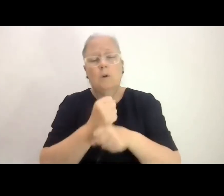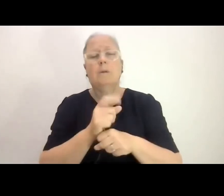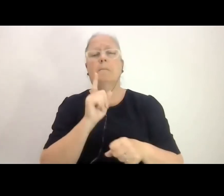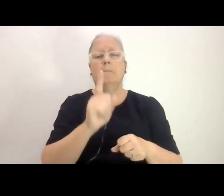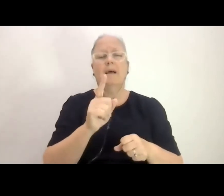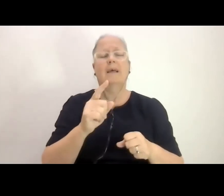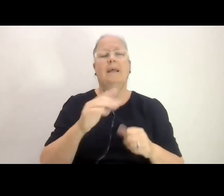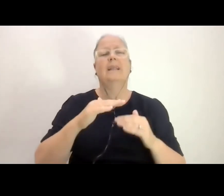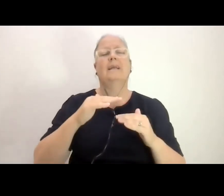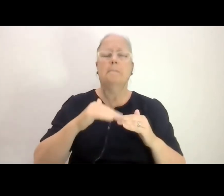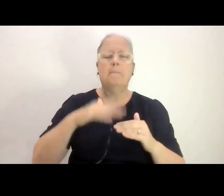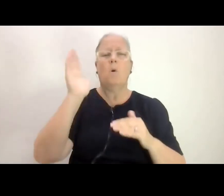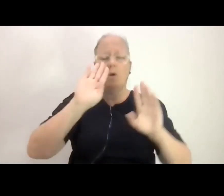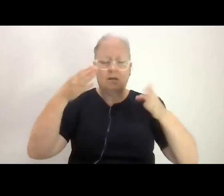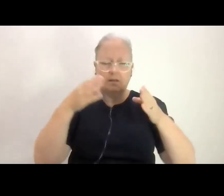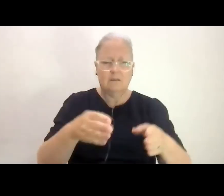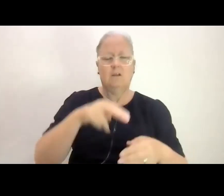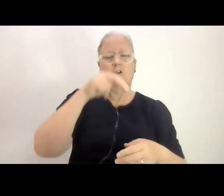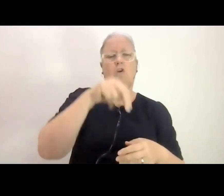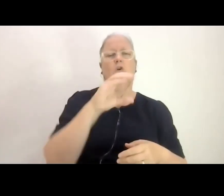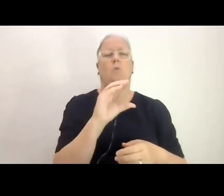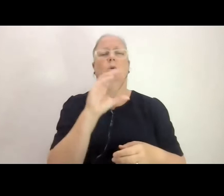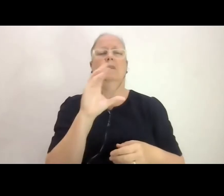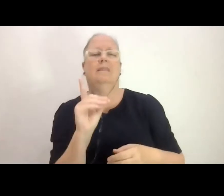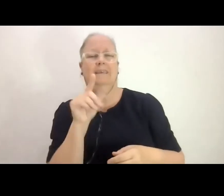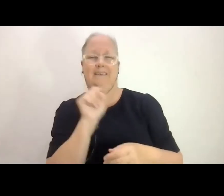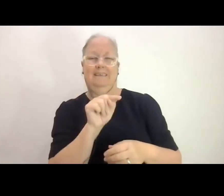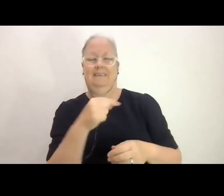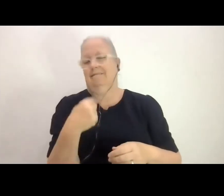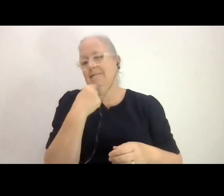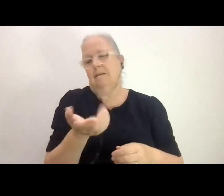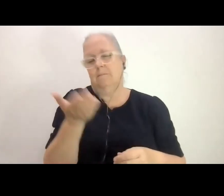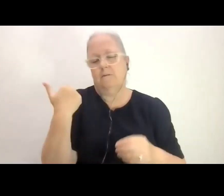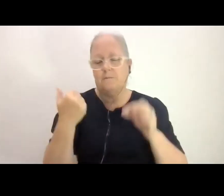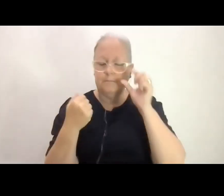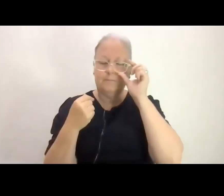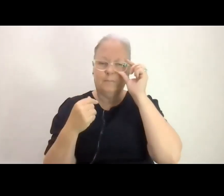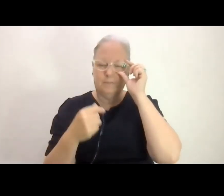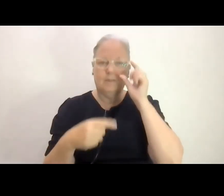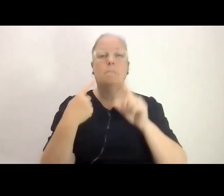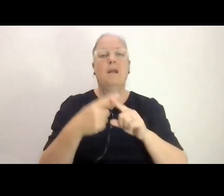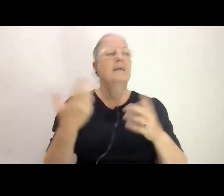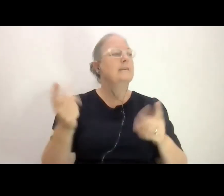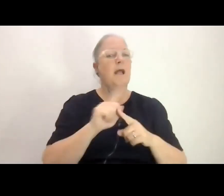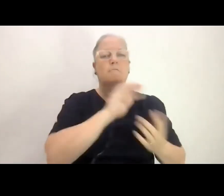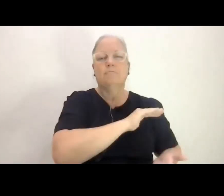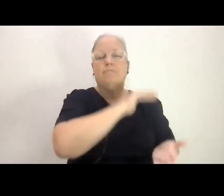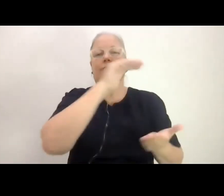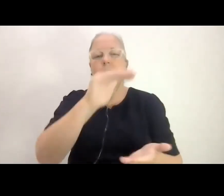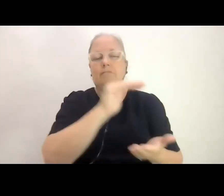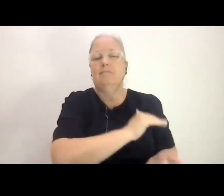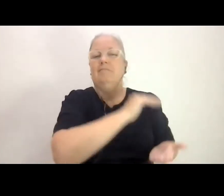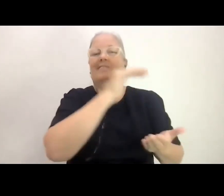non-communicable disease, that I just mentioned. A supply chain issue also need to be addressed to reduce the issue of